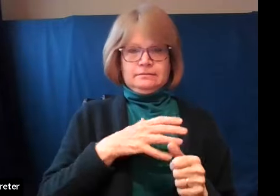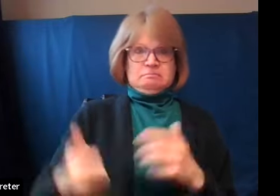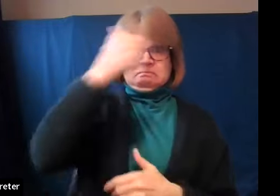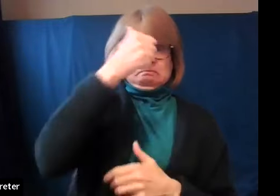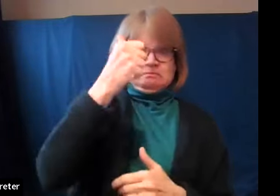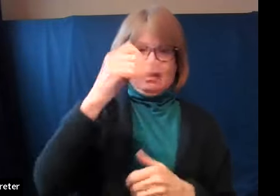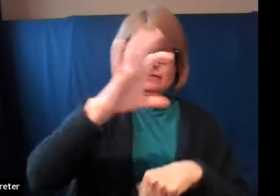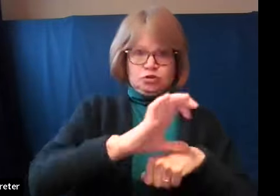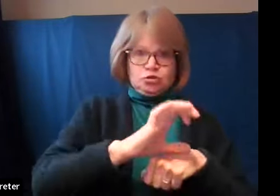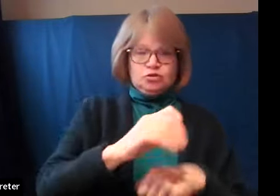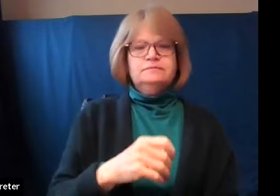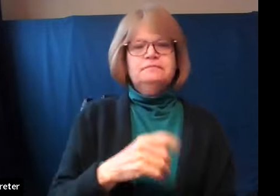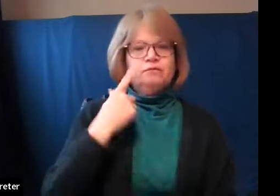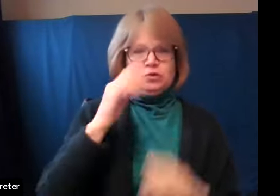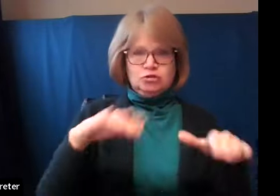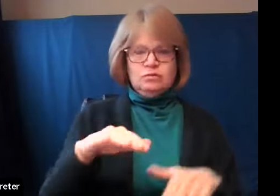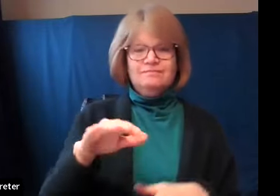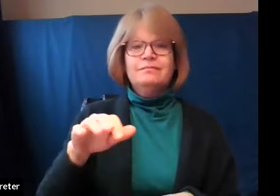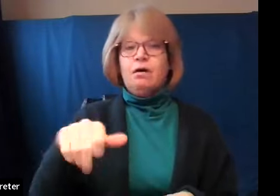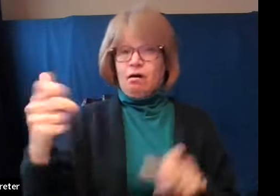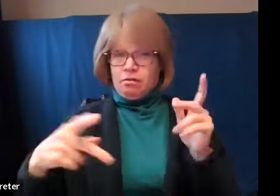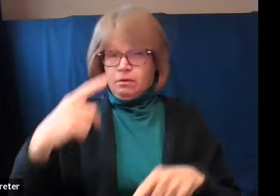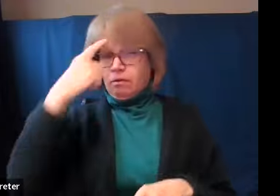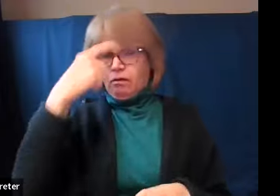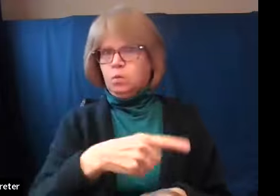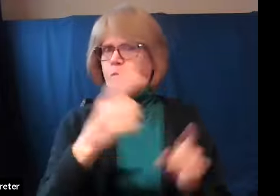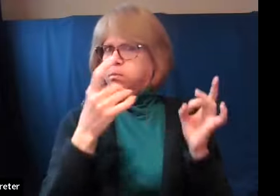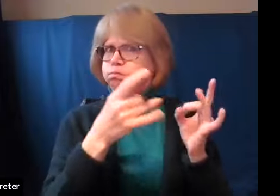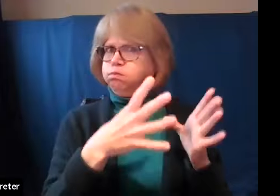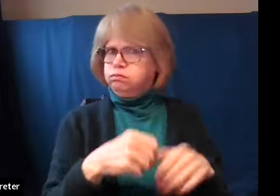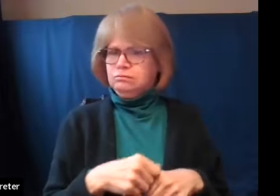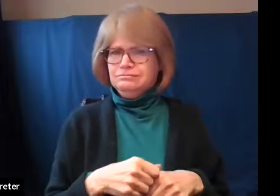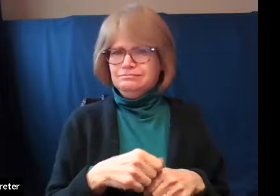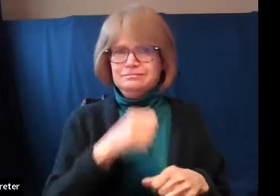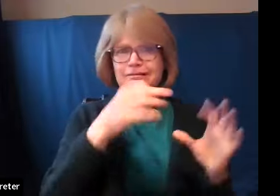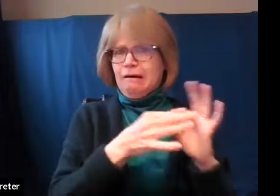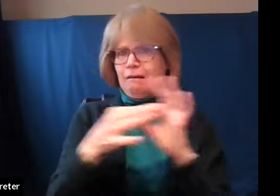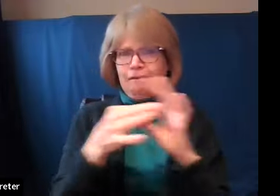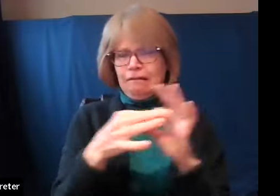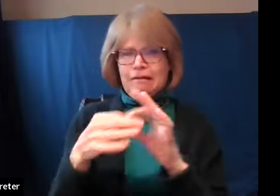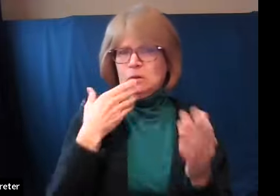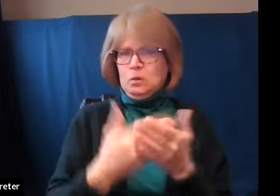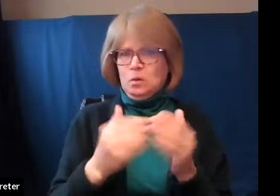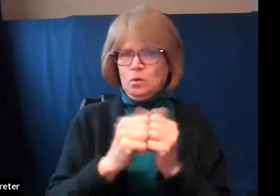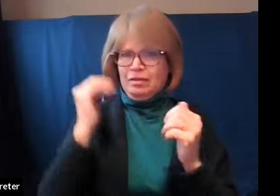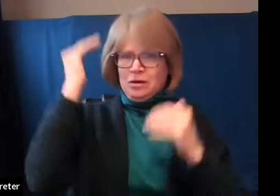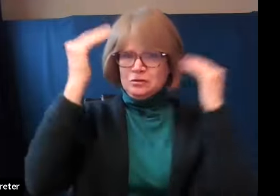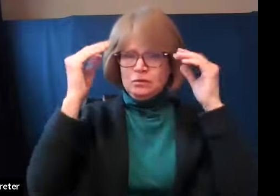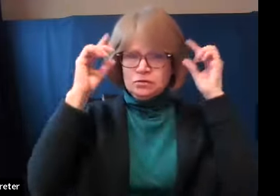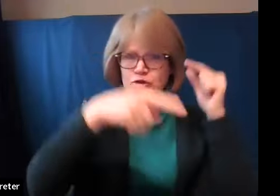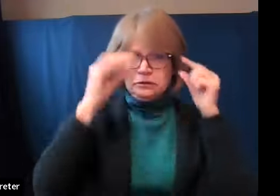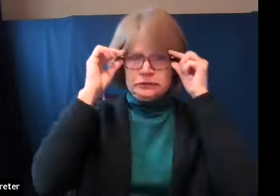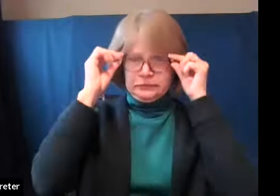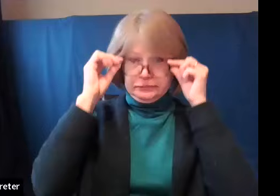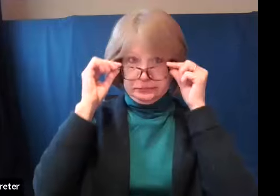For others, Irma was a parish menace. She did not relate well to adult congregants from behind her half-moon reading